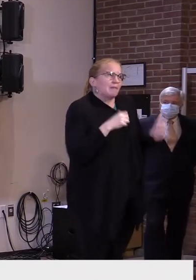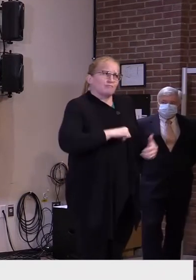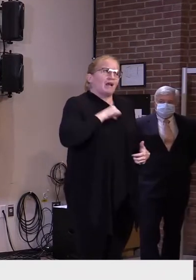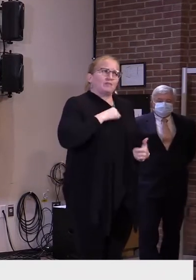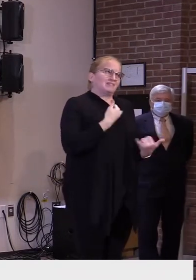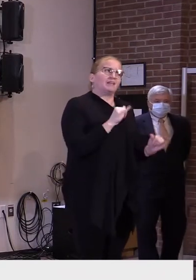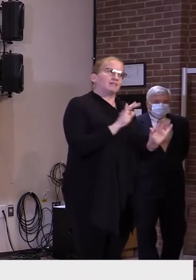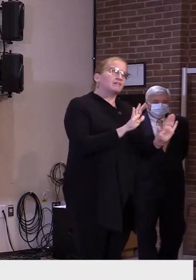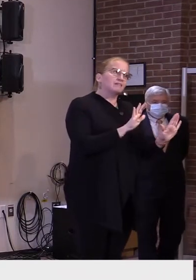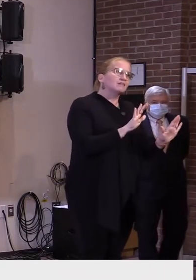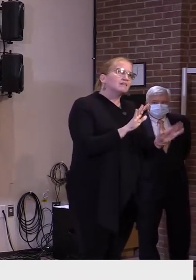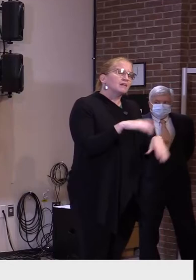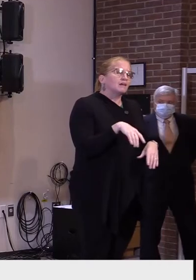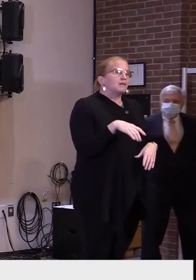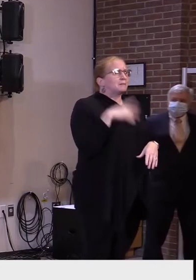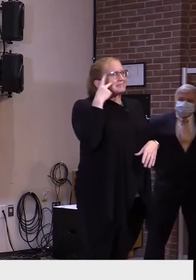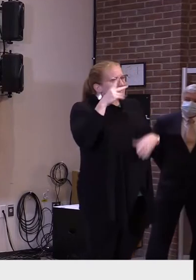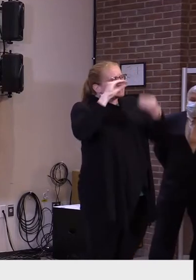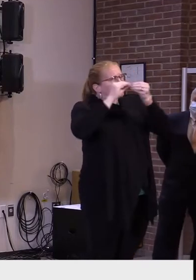cases are growing